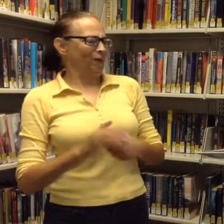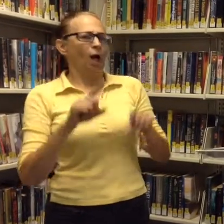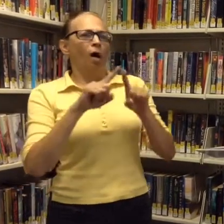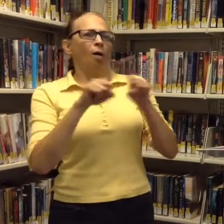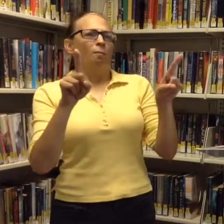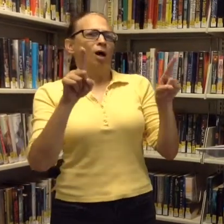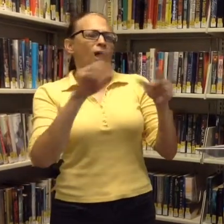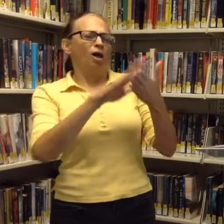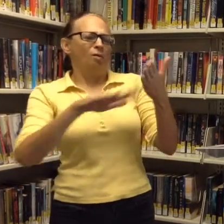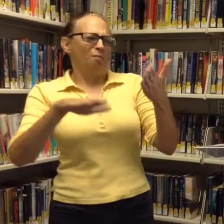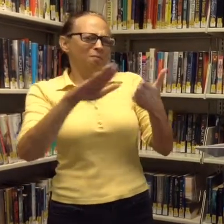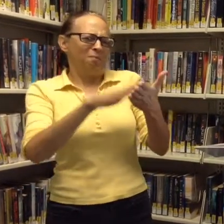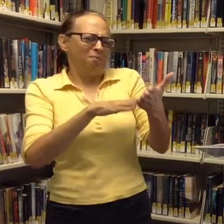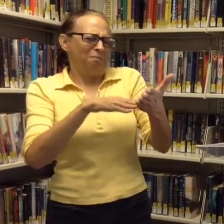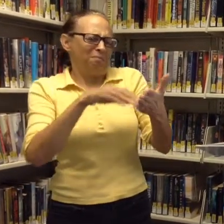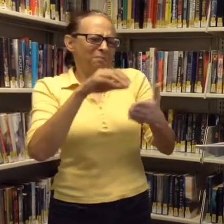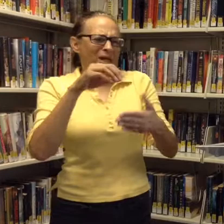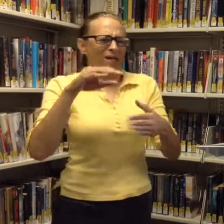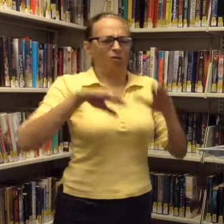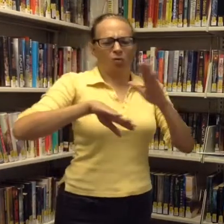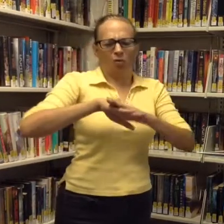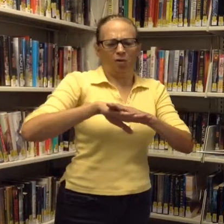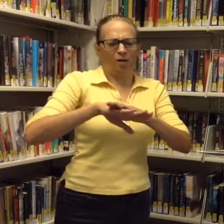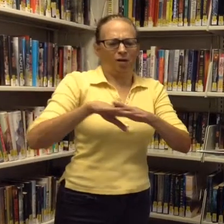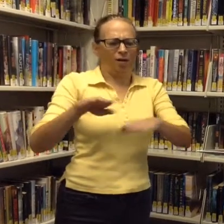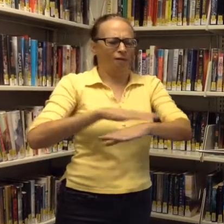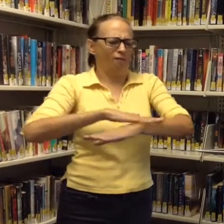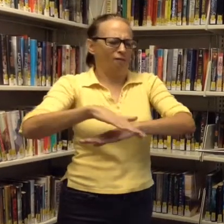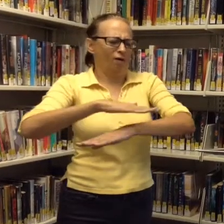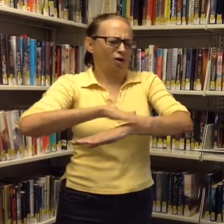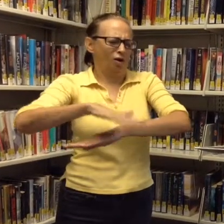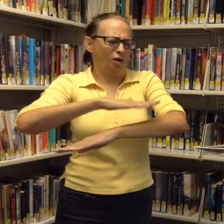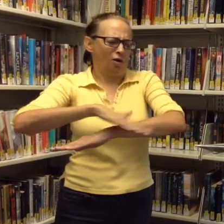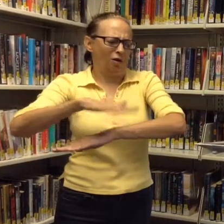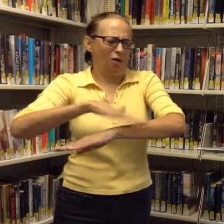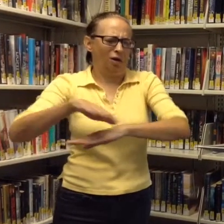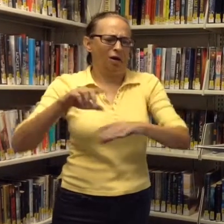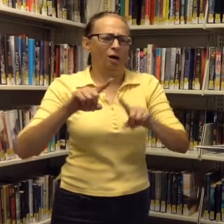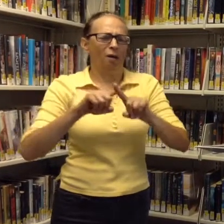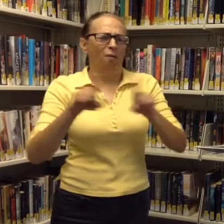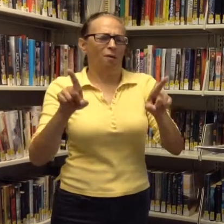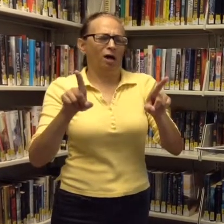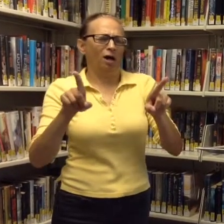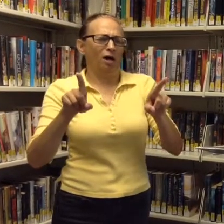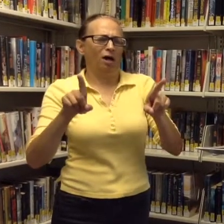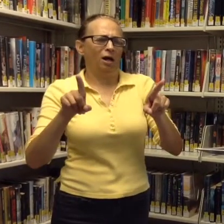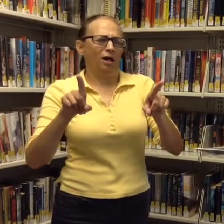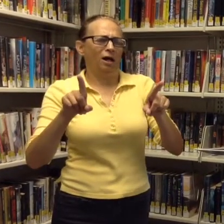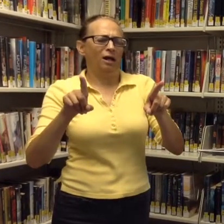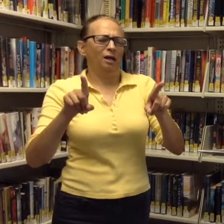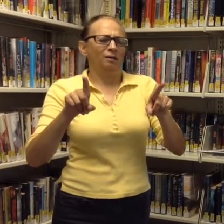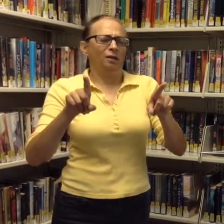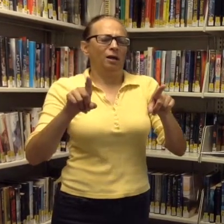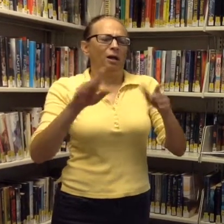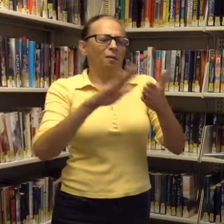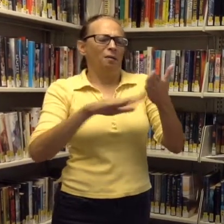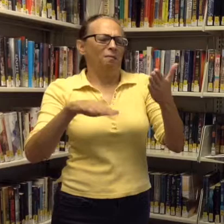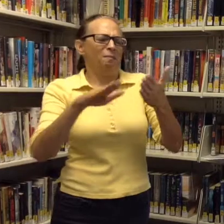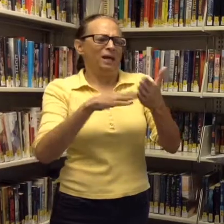But the paint got sticky on their fur. Sorry. But the paint on their fur got sticky and